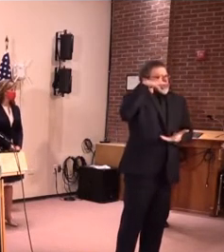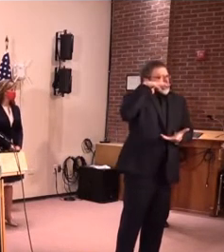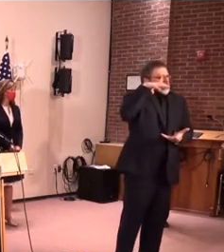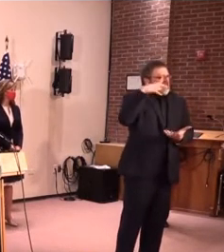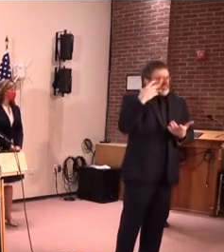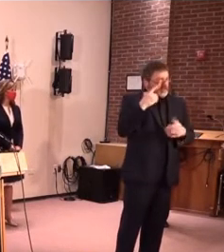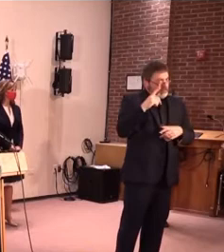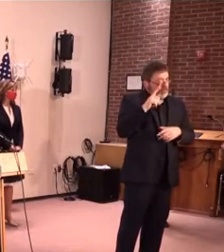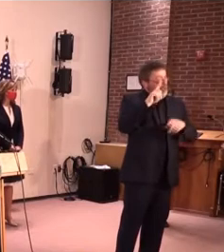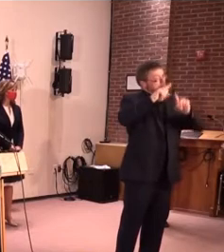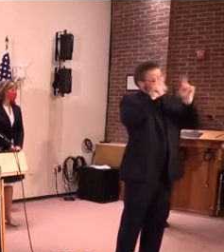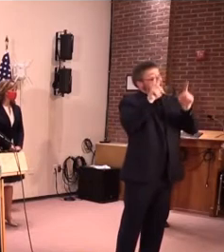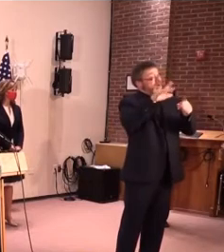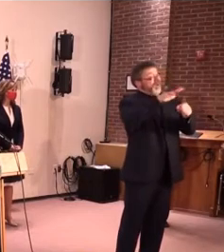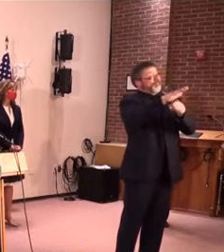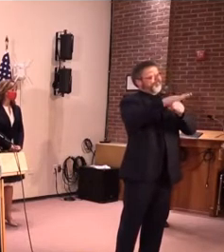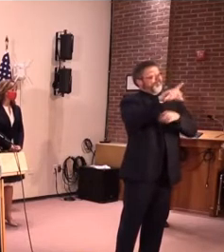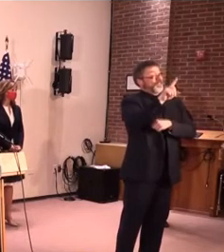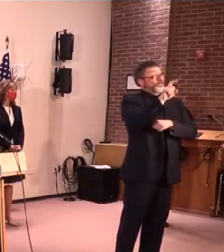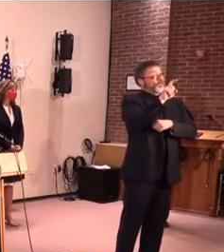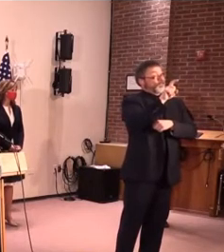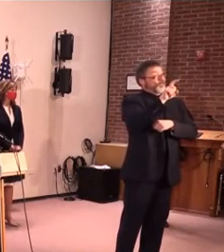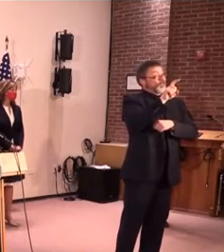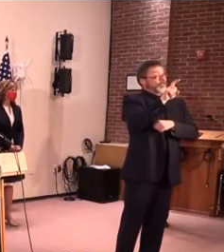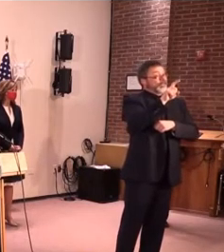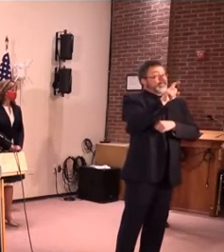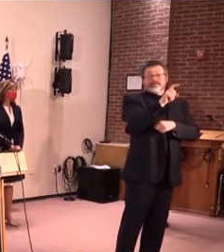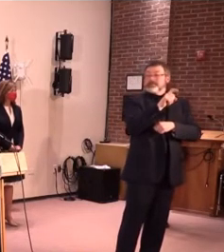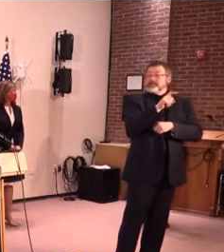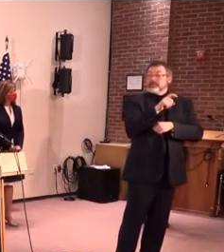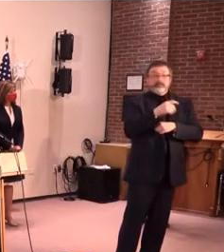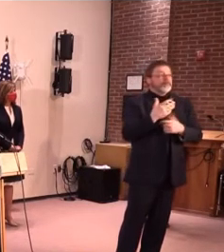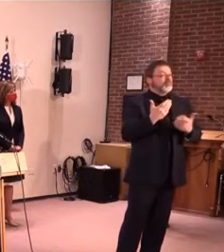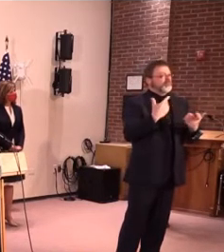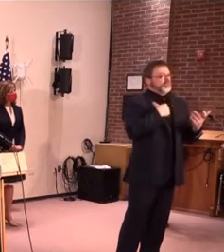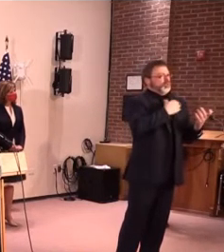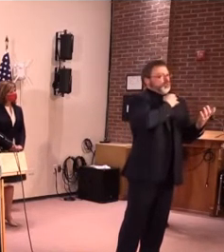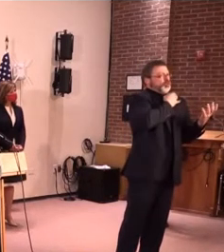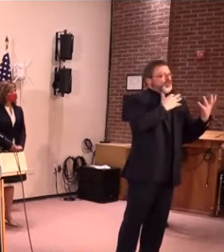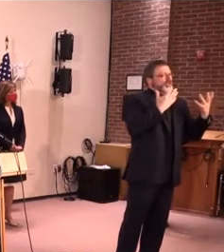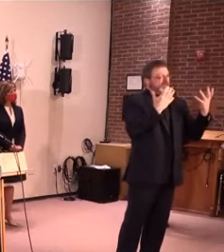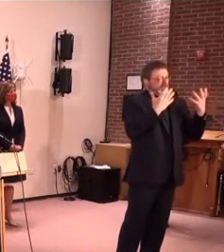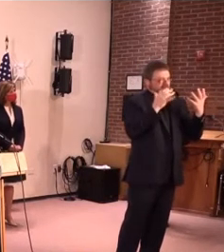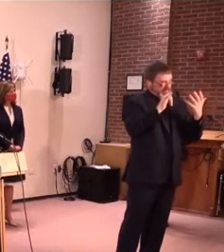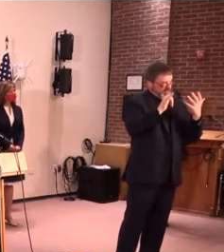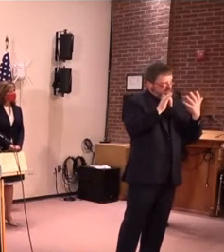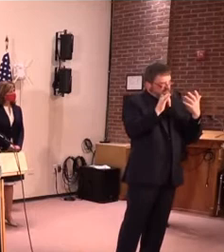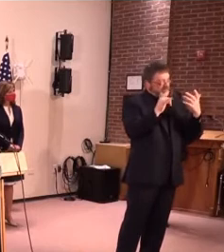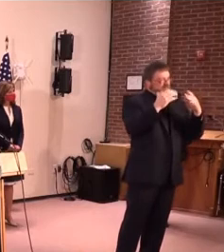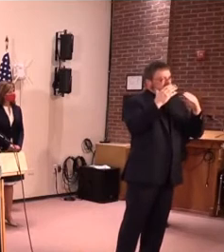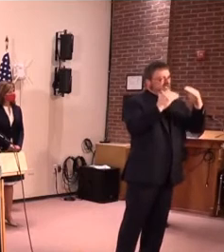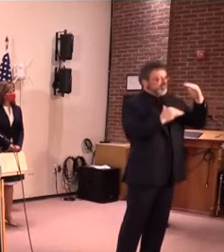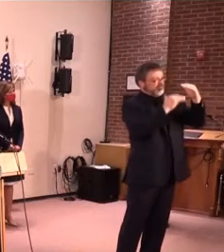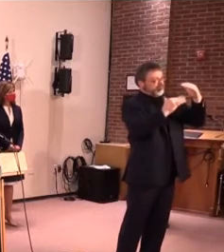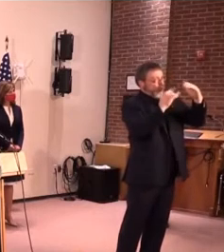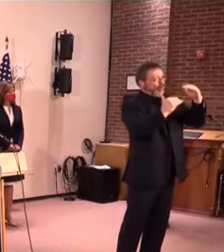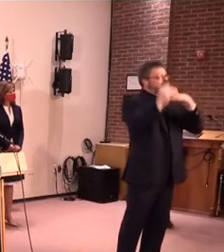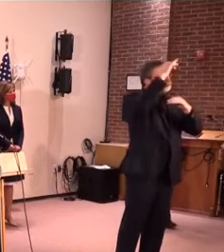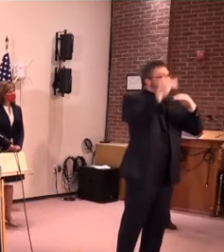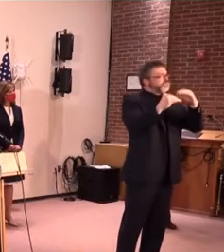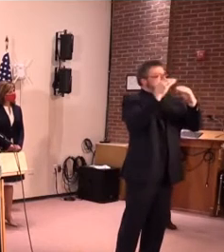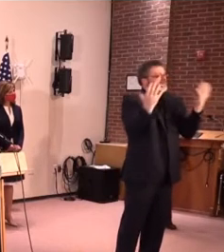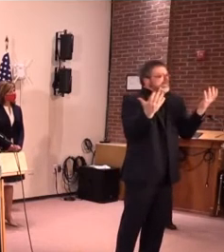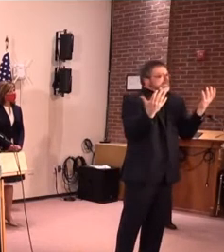wondering if you could, what is your timeline for, you know, how far into the